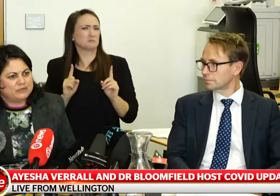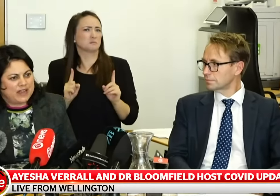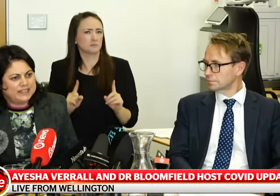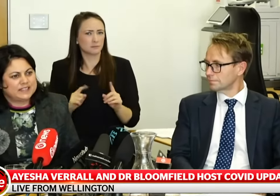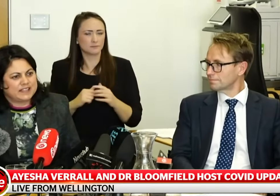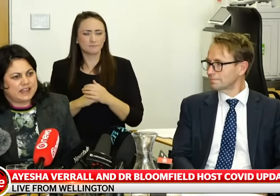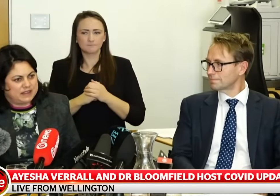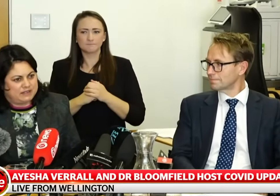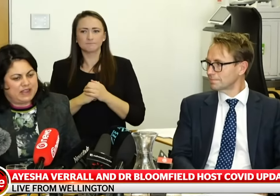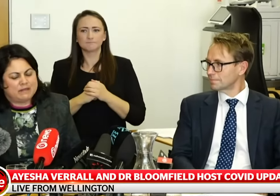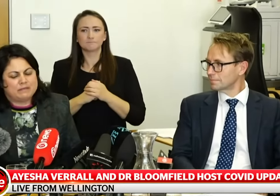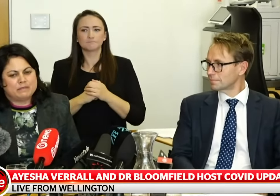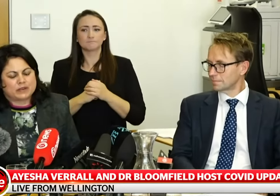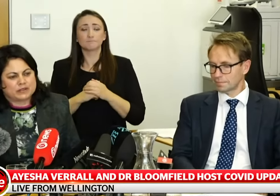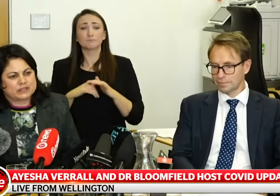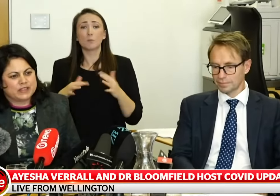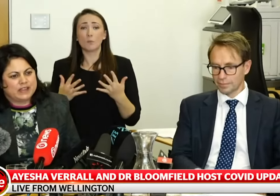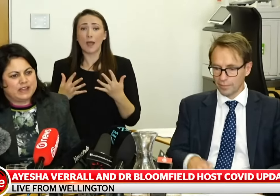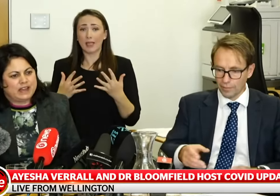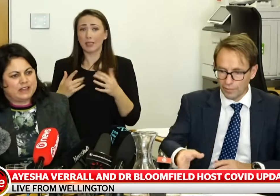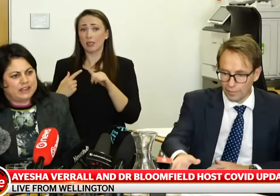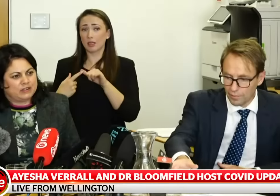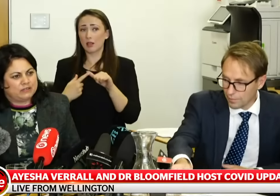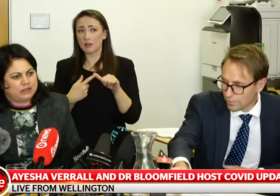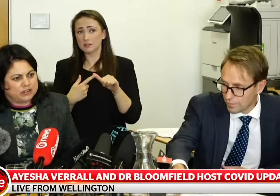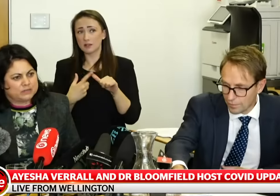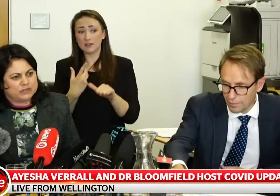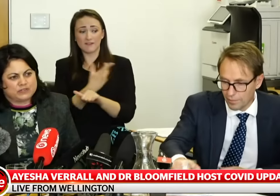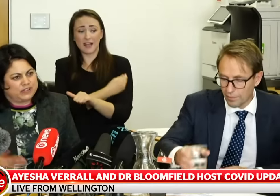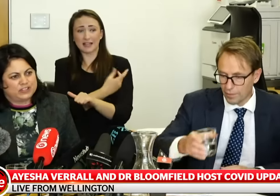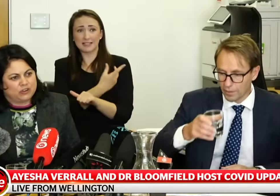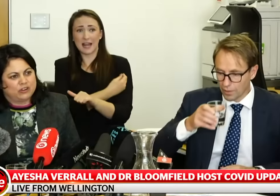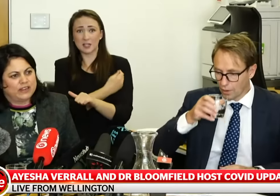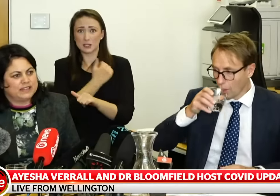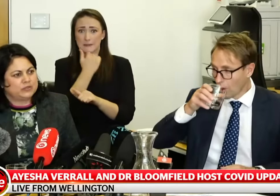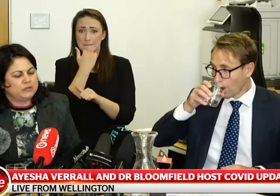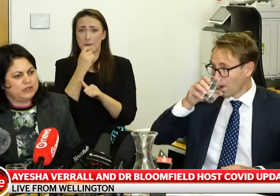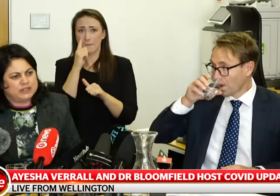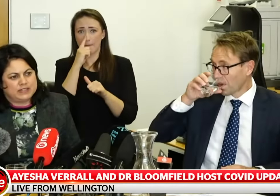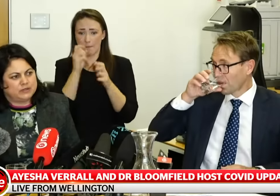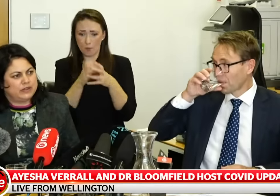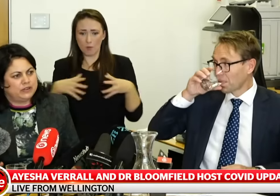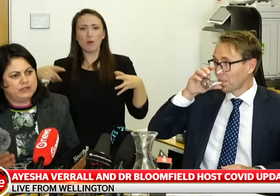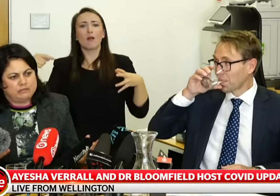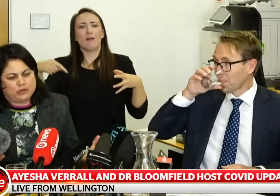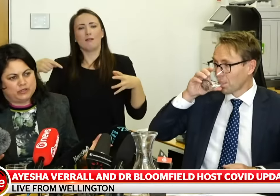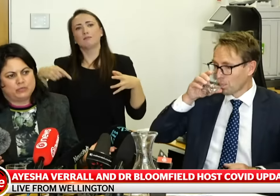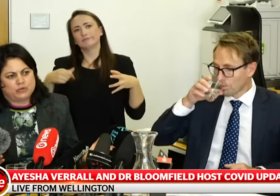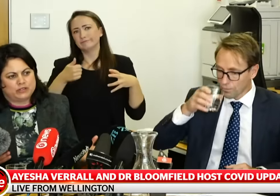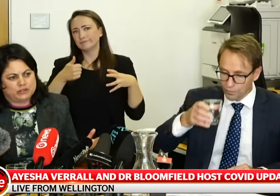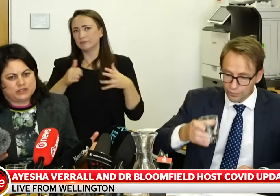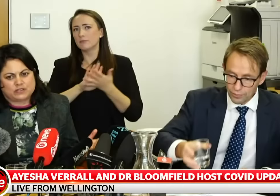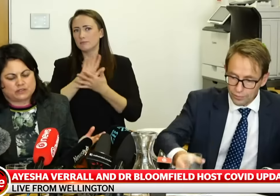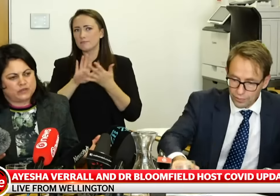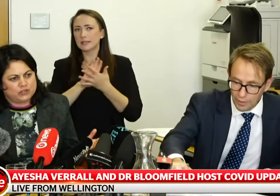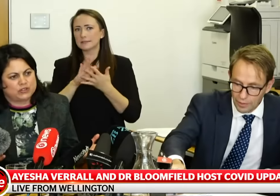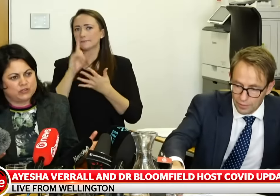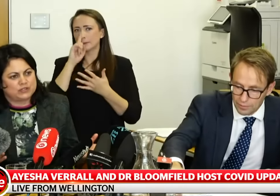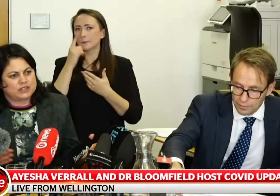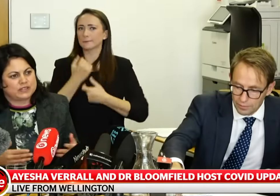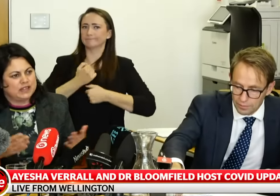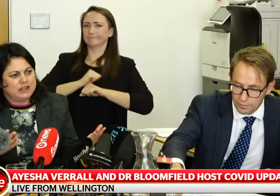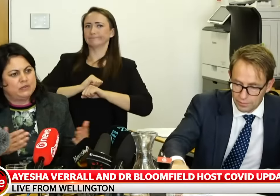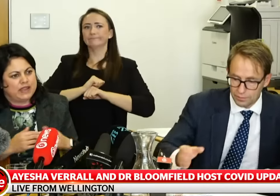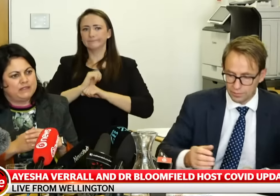vaccination rates, because that corresponds very strongly to immunity. So we know the most important doses, those first